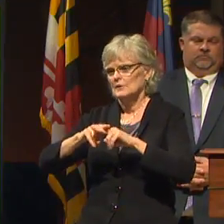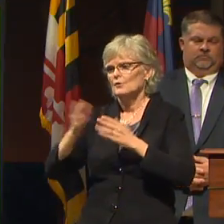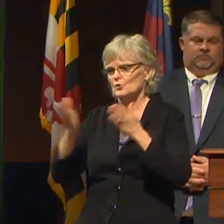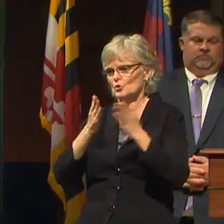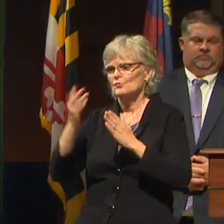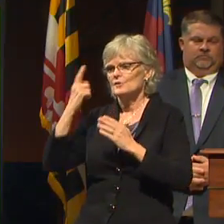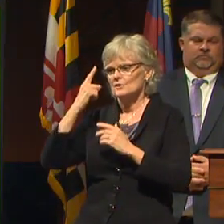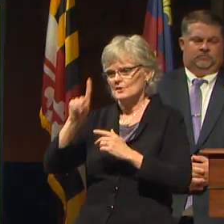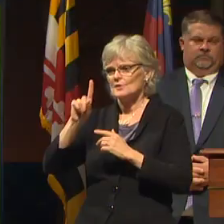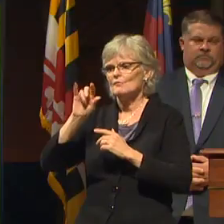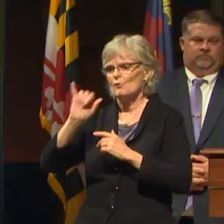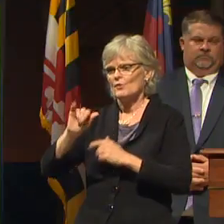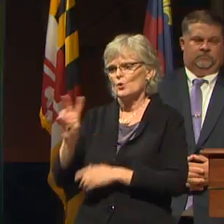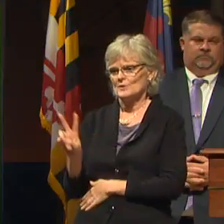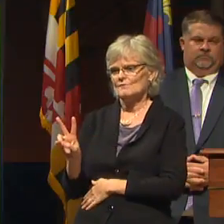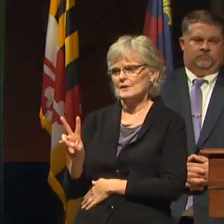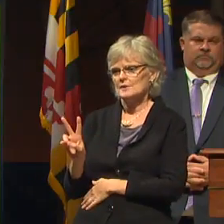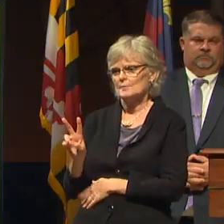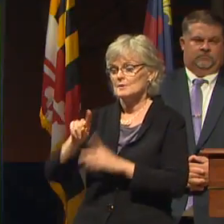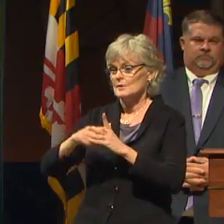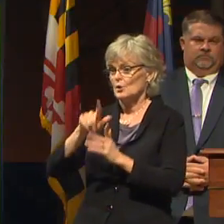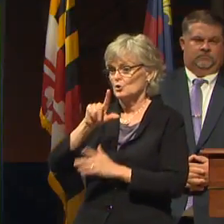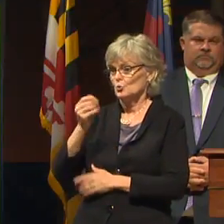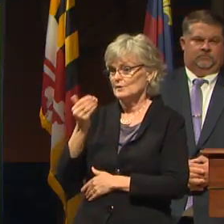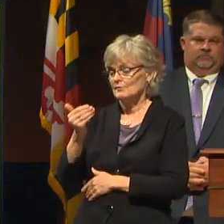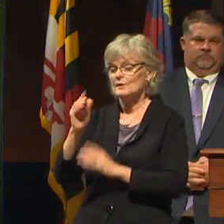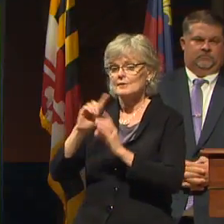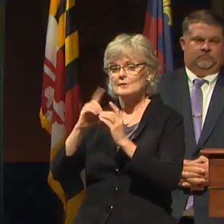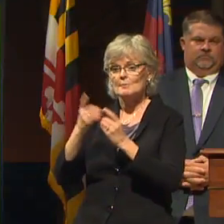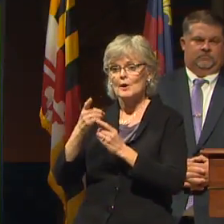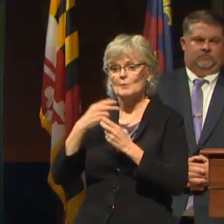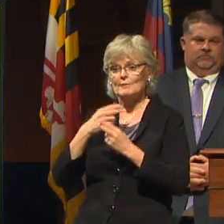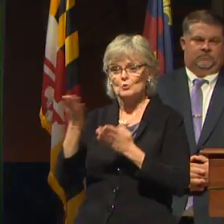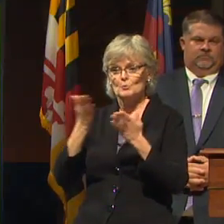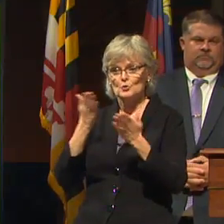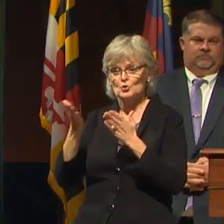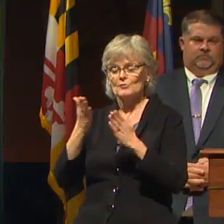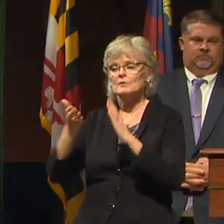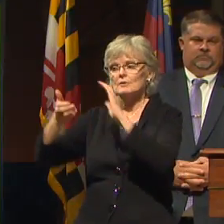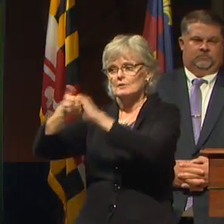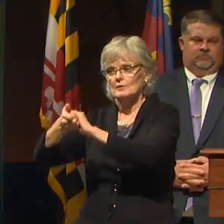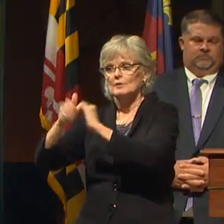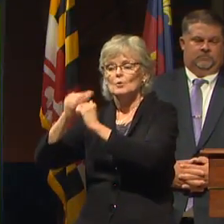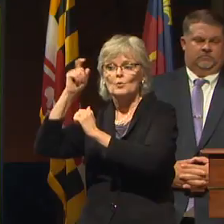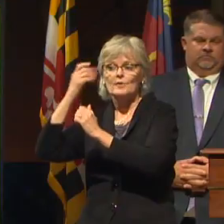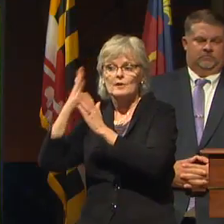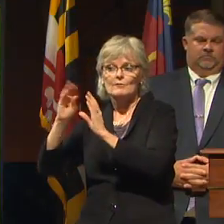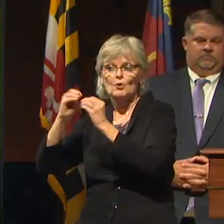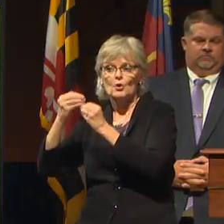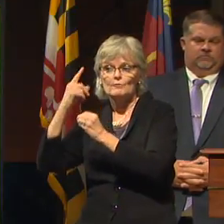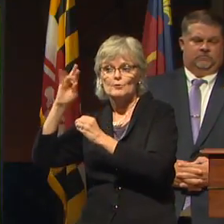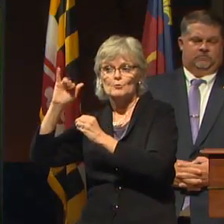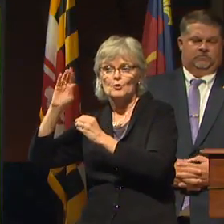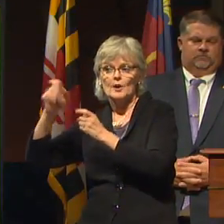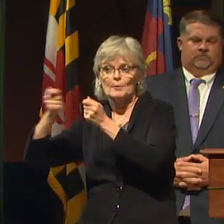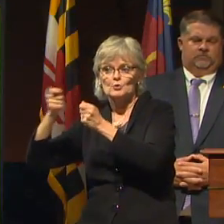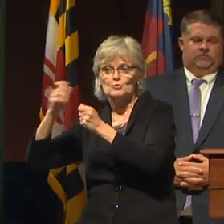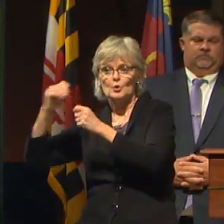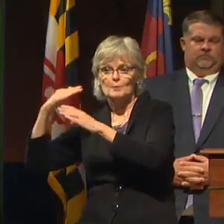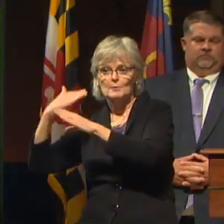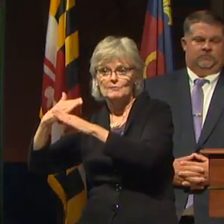victims. Starting in 2015, the Department of Human Services, in partnership with the Governor's Office for Crime Control and